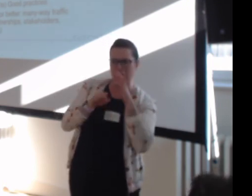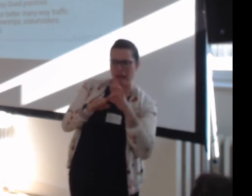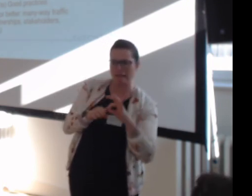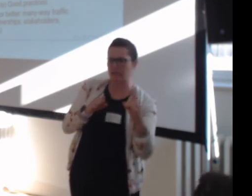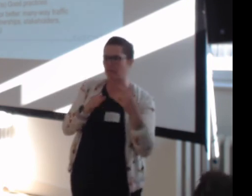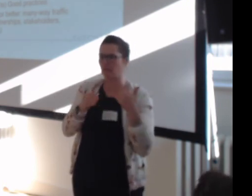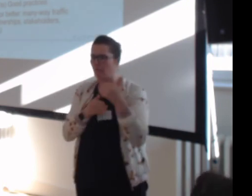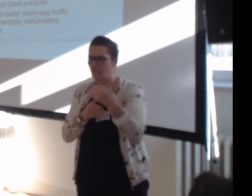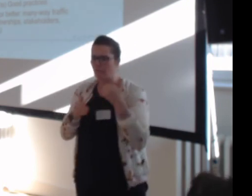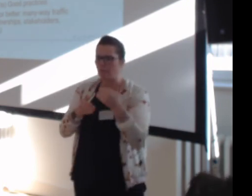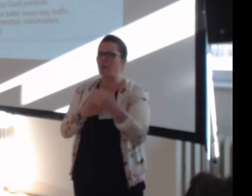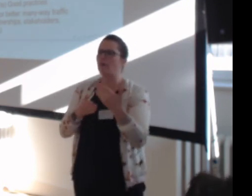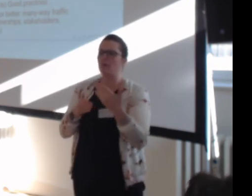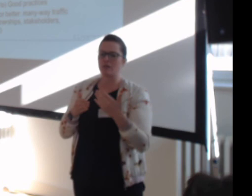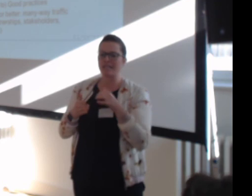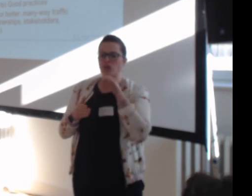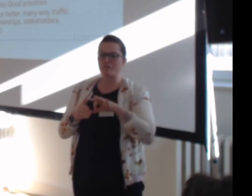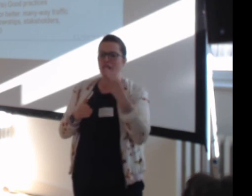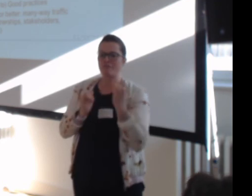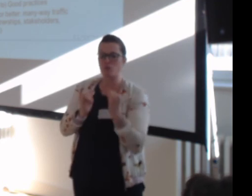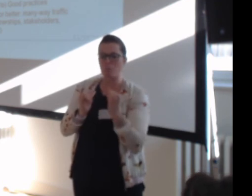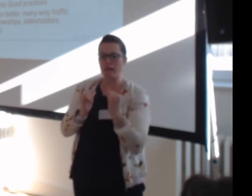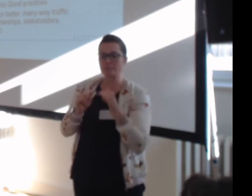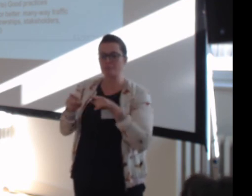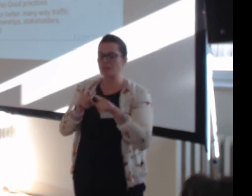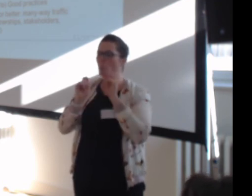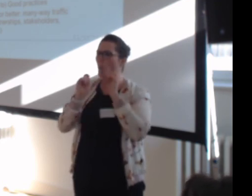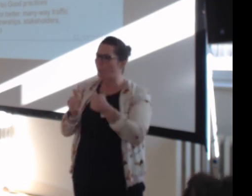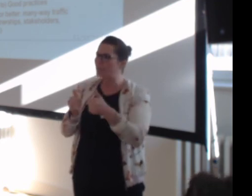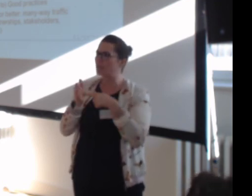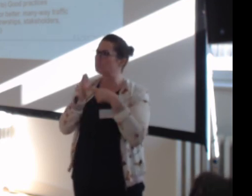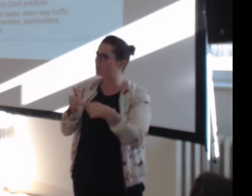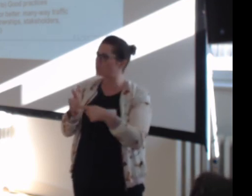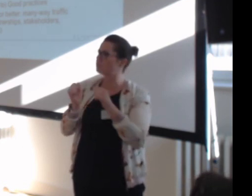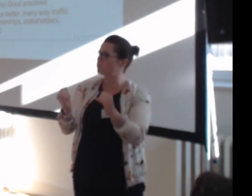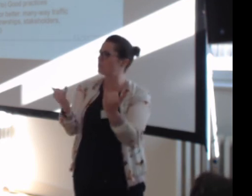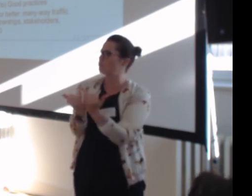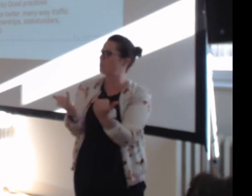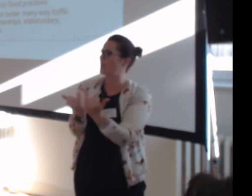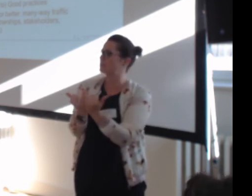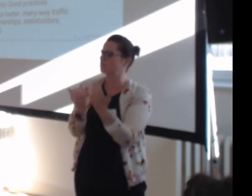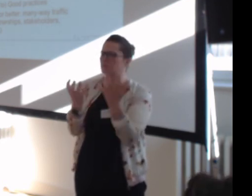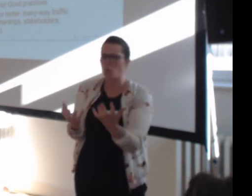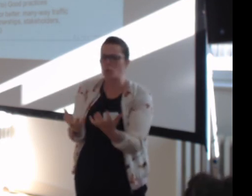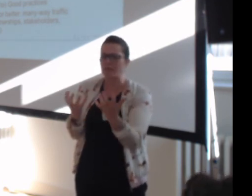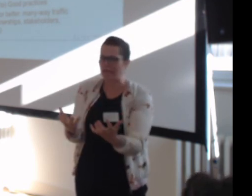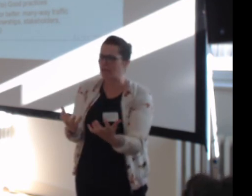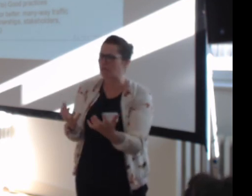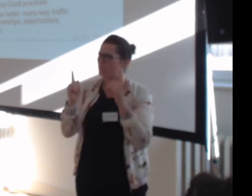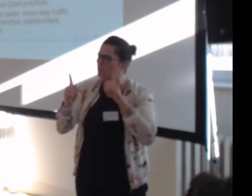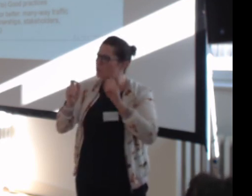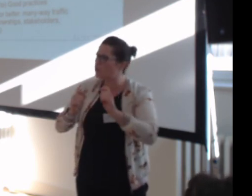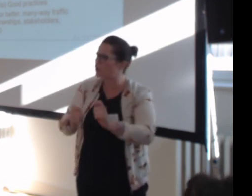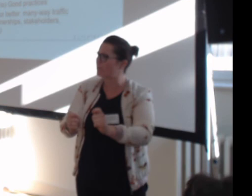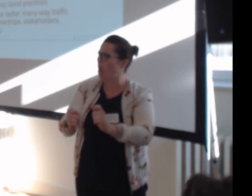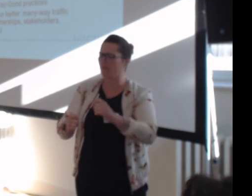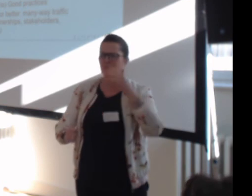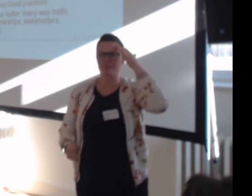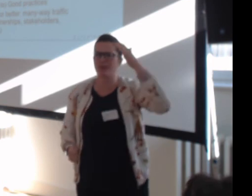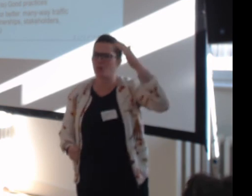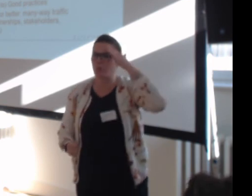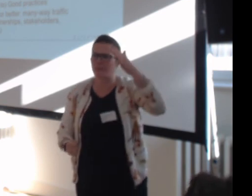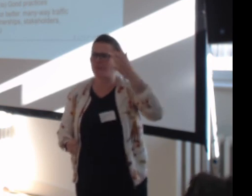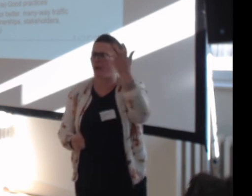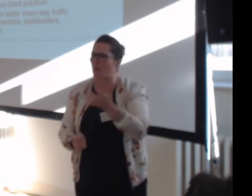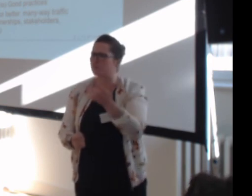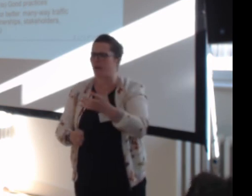forward, afterward, name it. And they have to be immediately applicable, concrete, useful, not theoretical